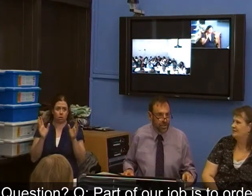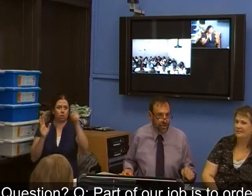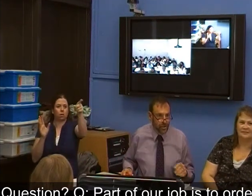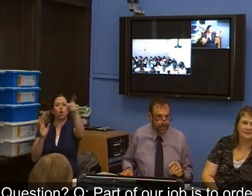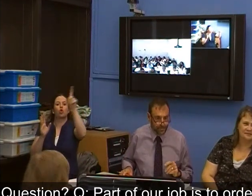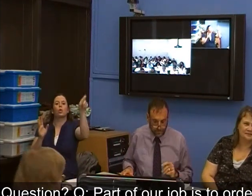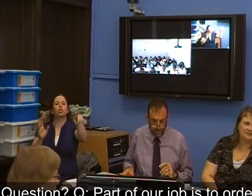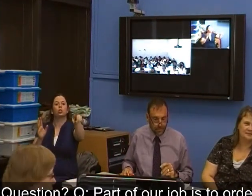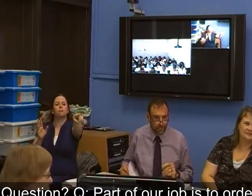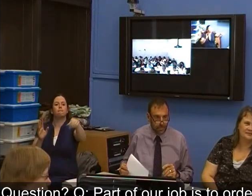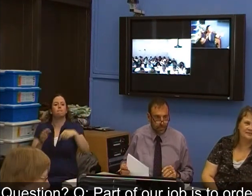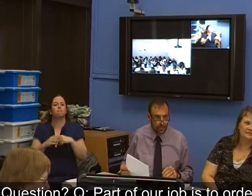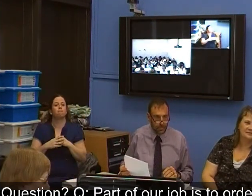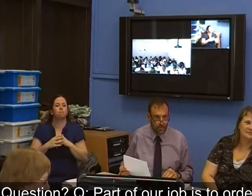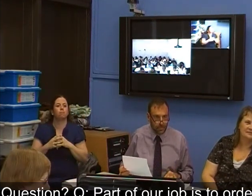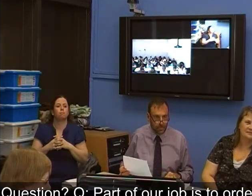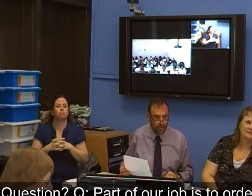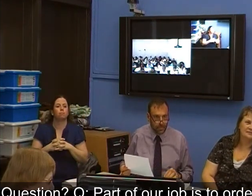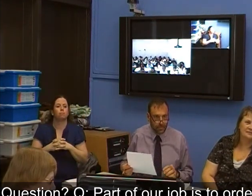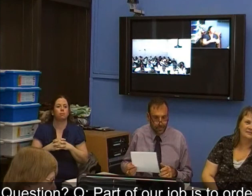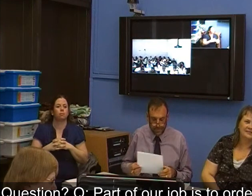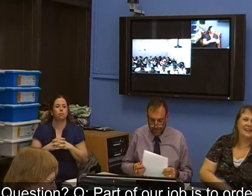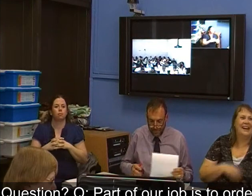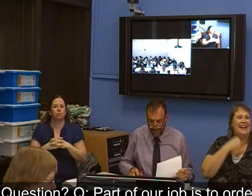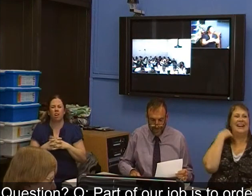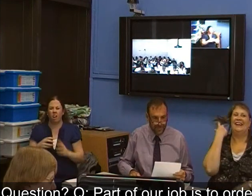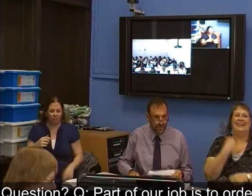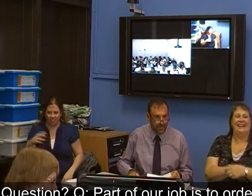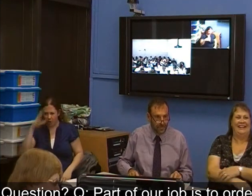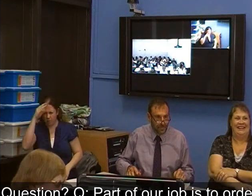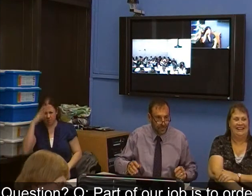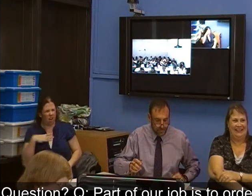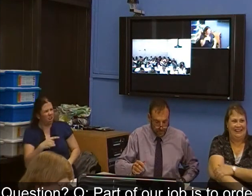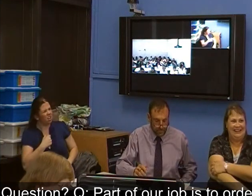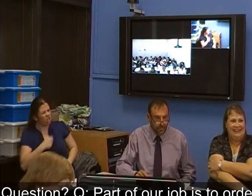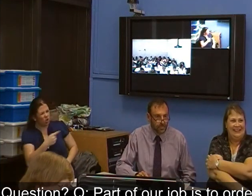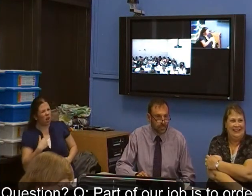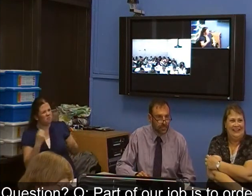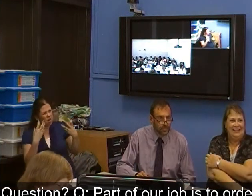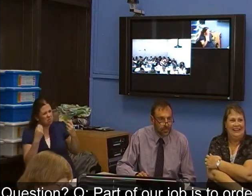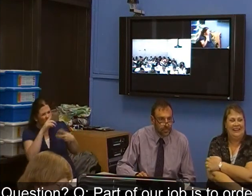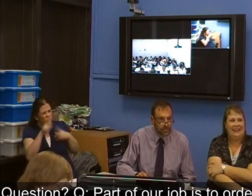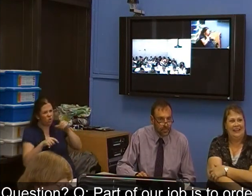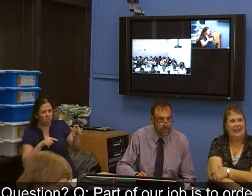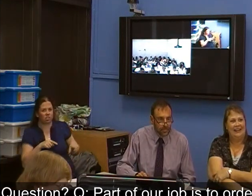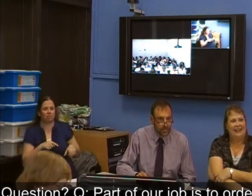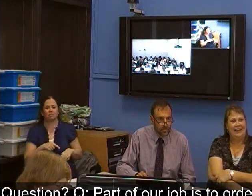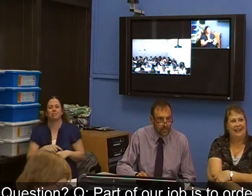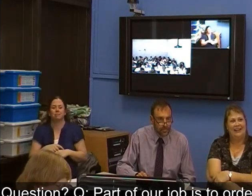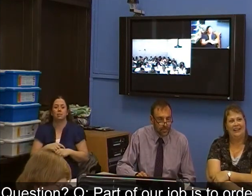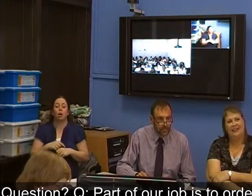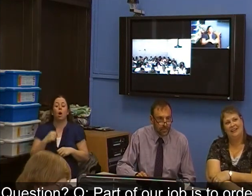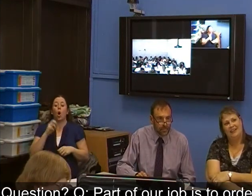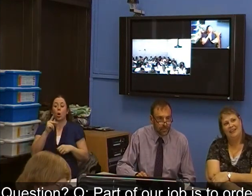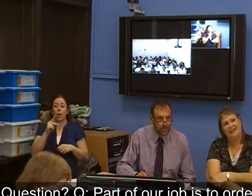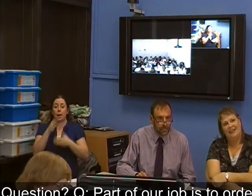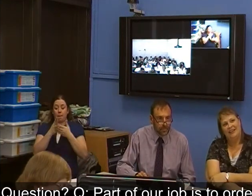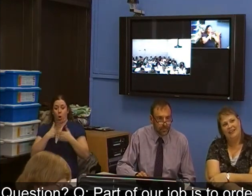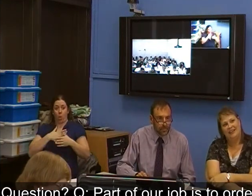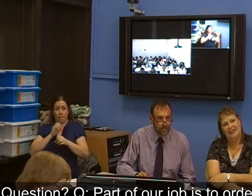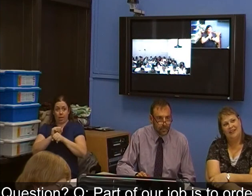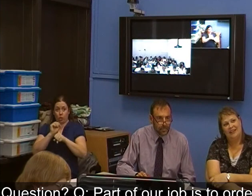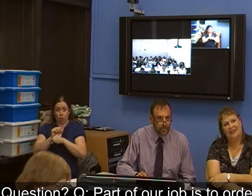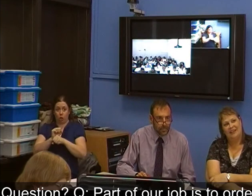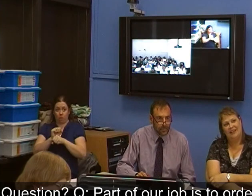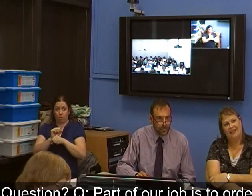Question. One more. I'm sorry, you're a lot of questions. I know. We know so many. Part of our job is to